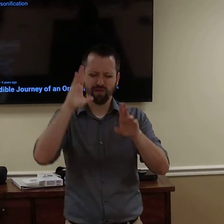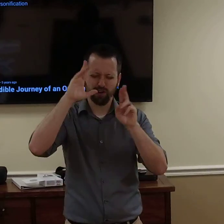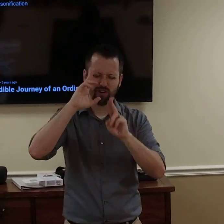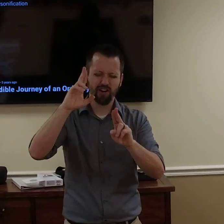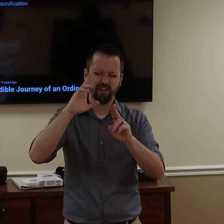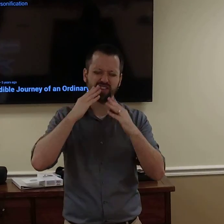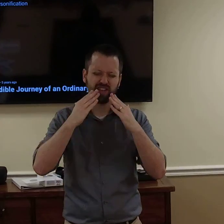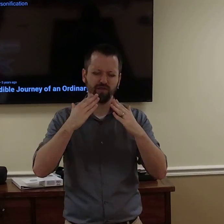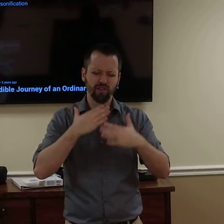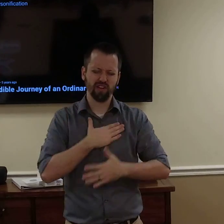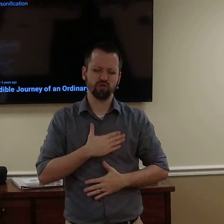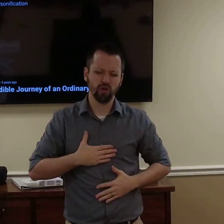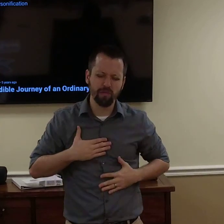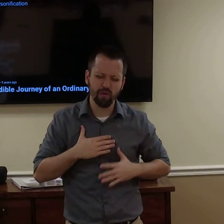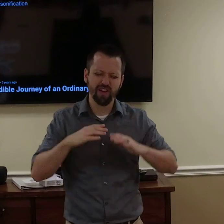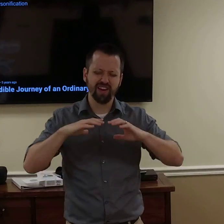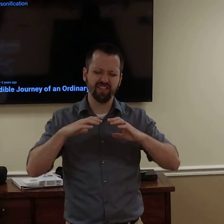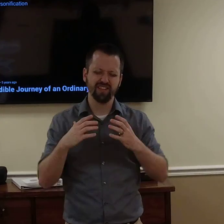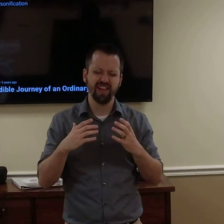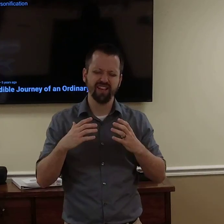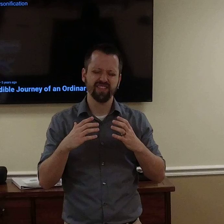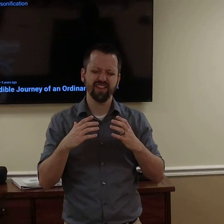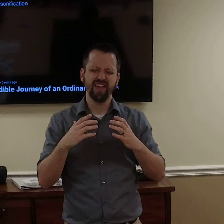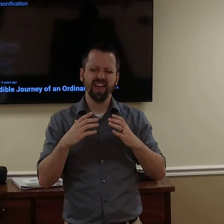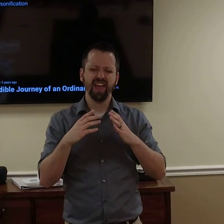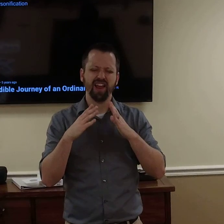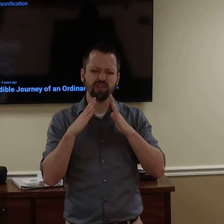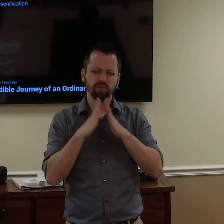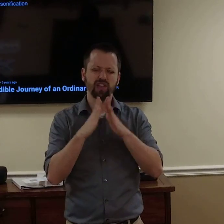your honor. Thank you for the enjoyment we've had in this class. And I just pray that you